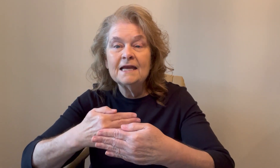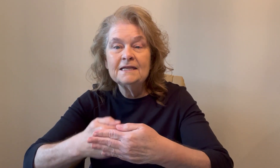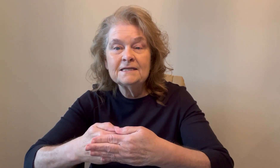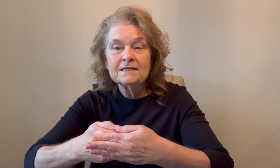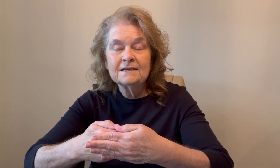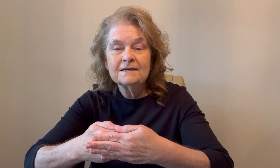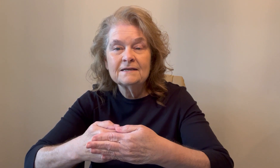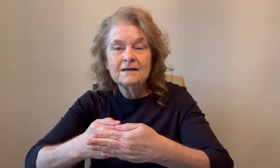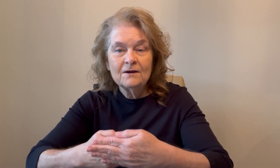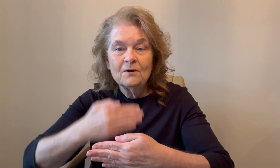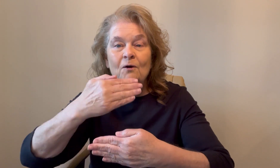kind